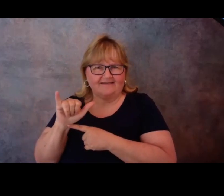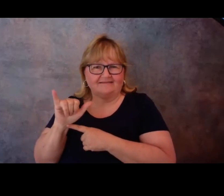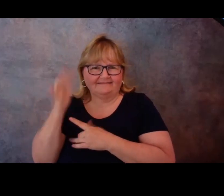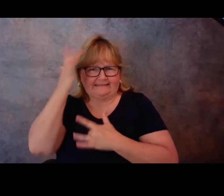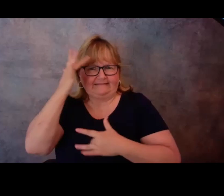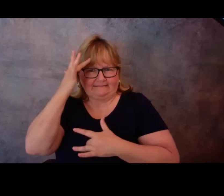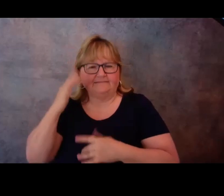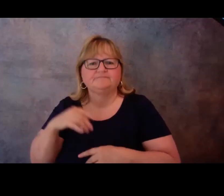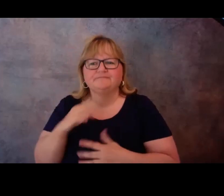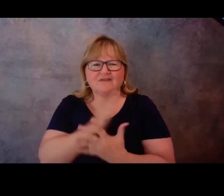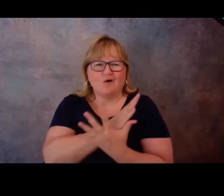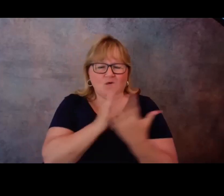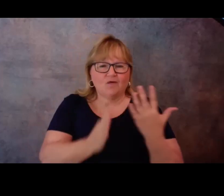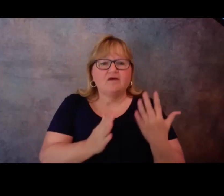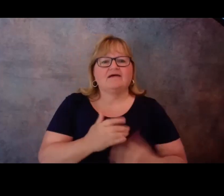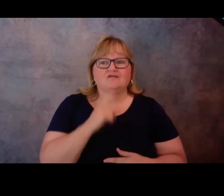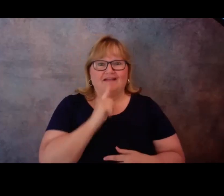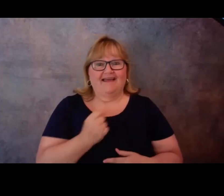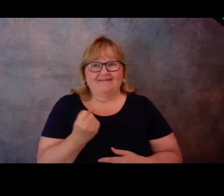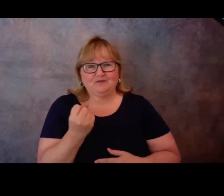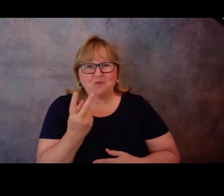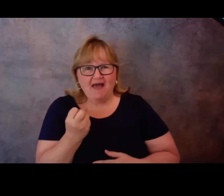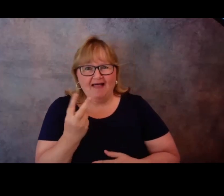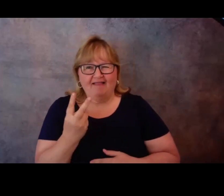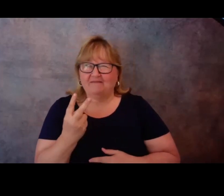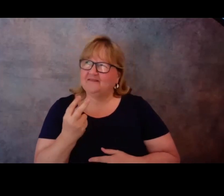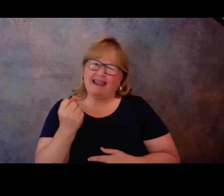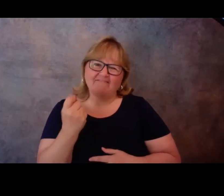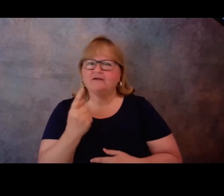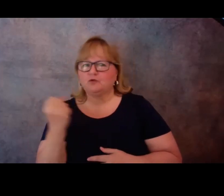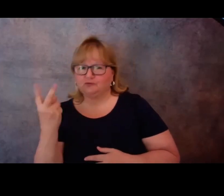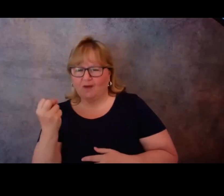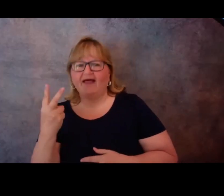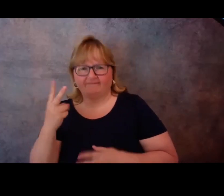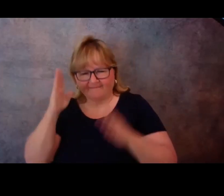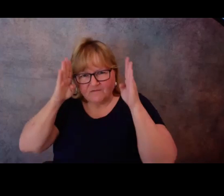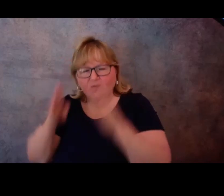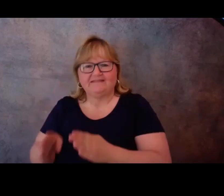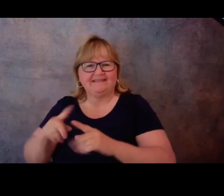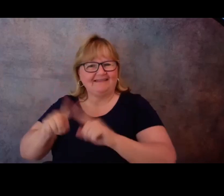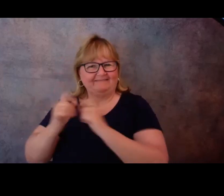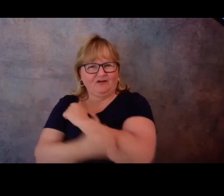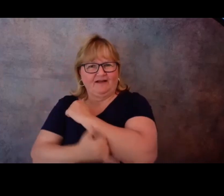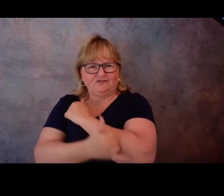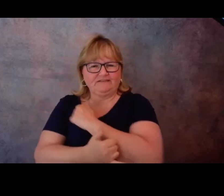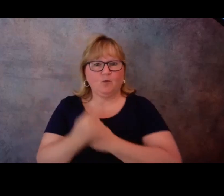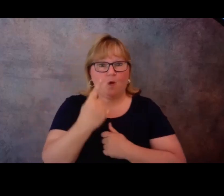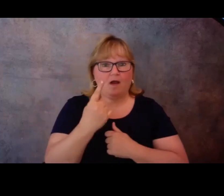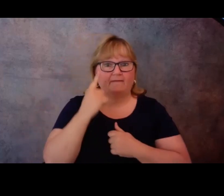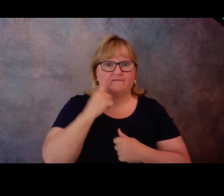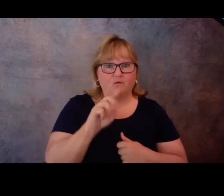For example, the special rapporteur on Myanmar at the moment is a former